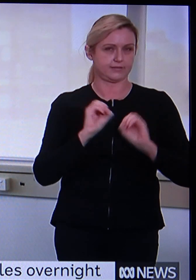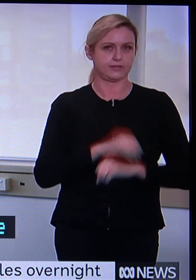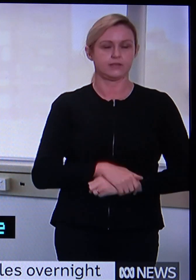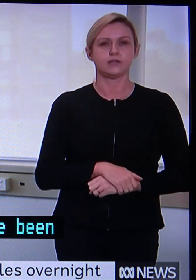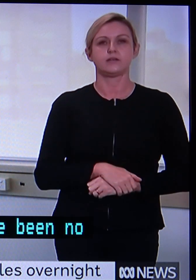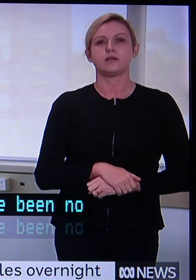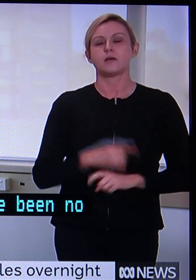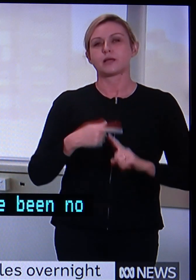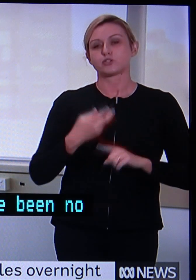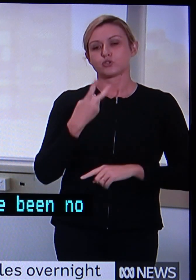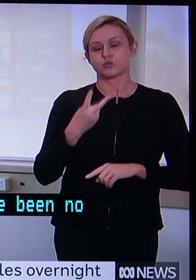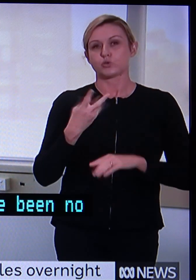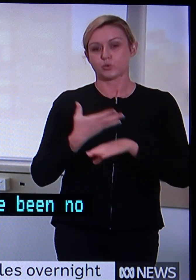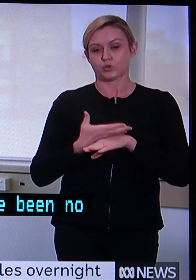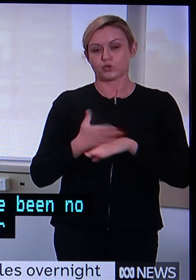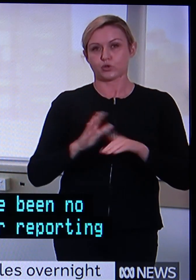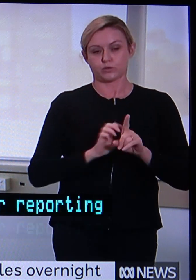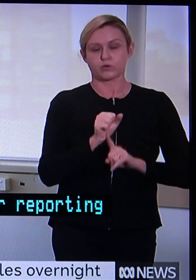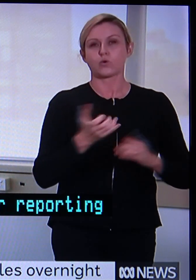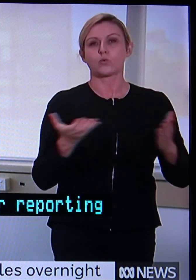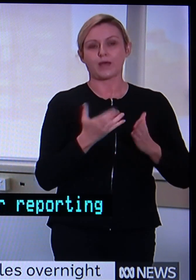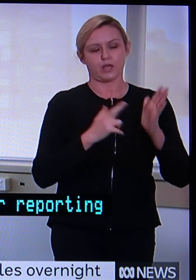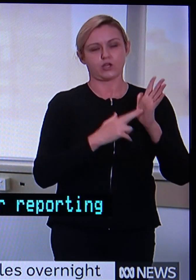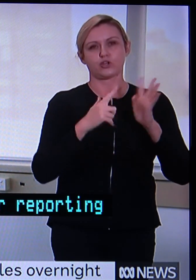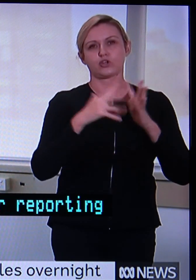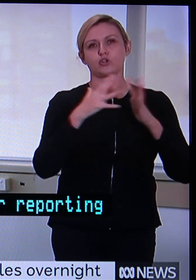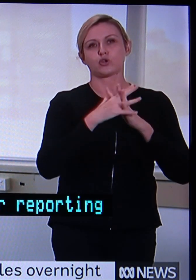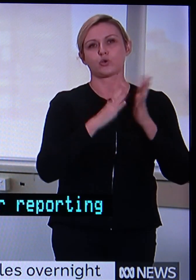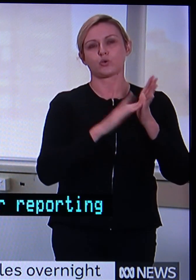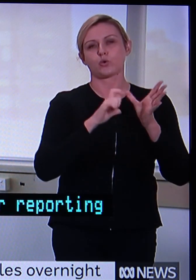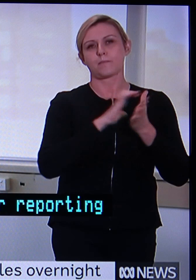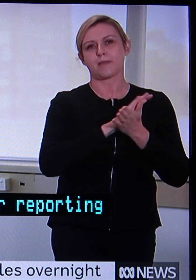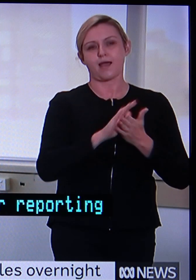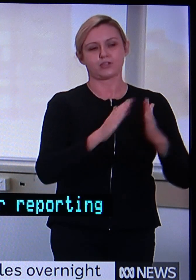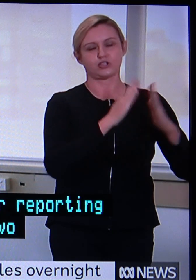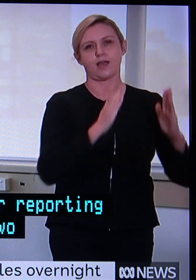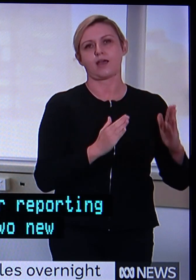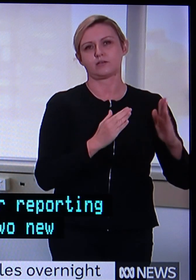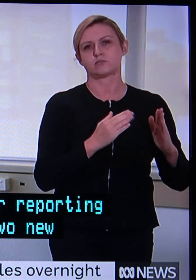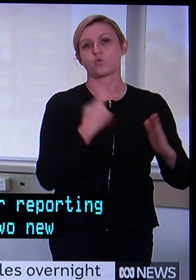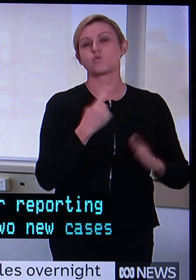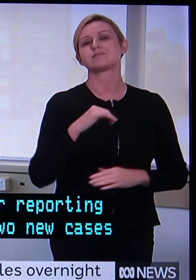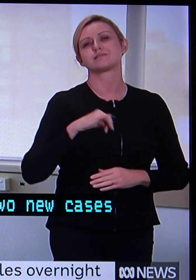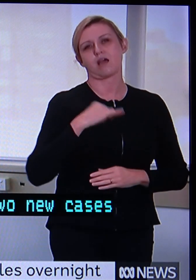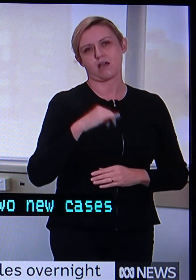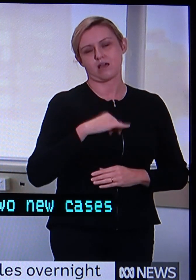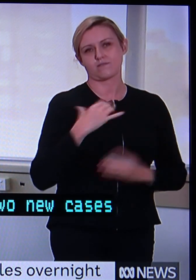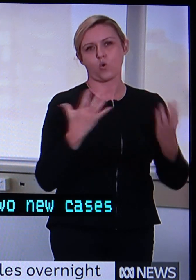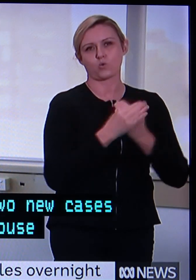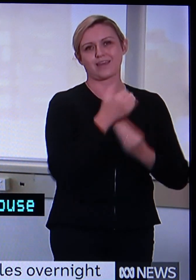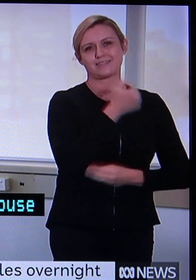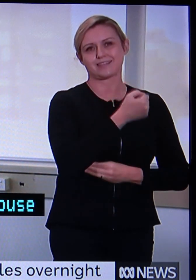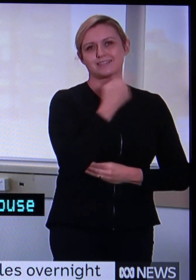2 new cases linked to the Newmarch House facility, and they occurred amongst staff, taking the total to